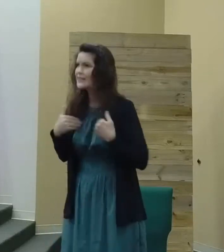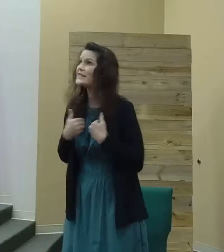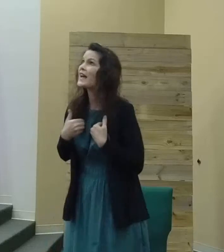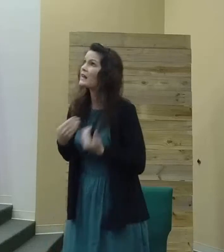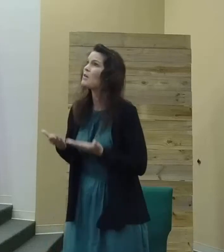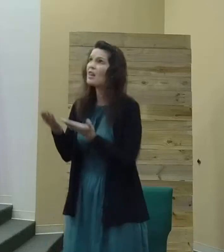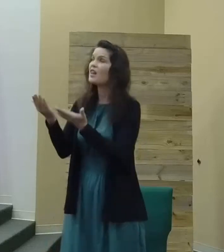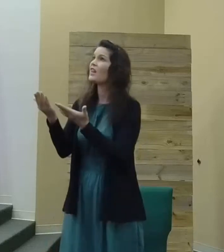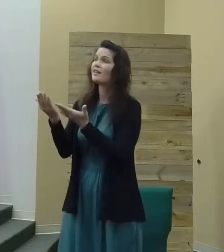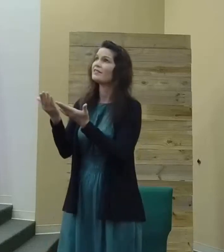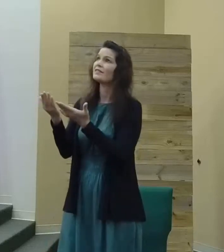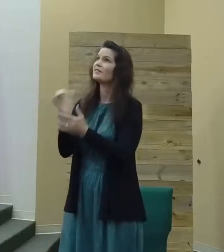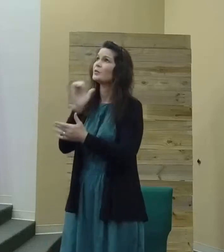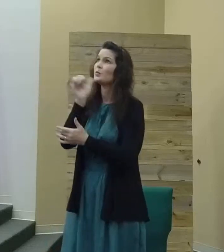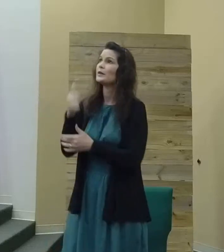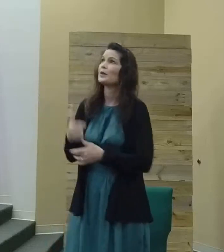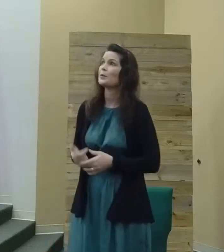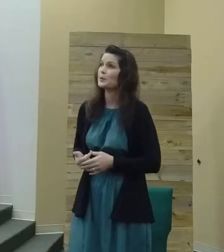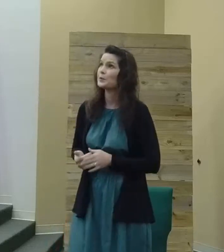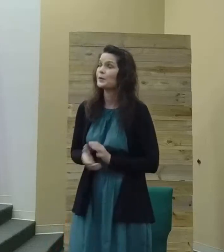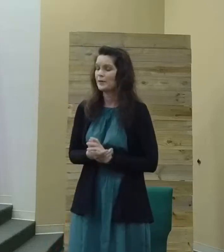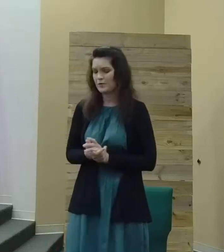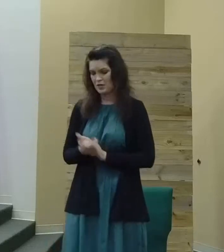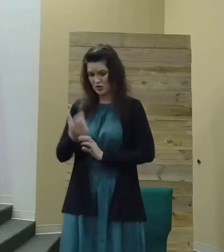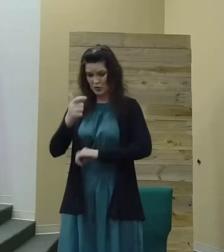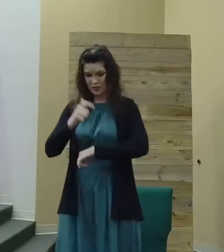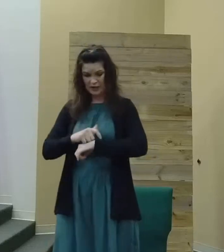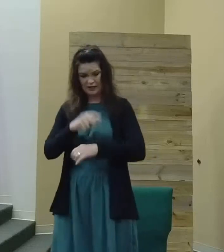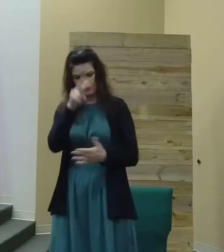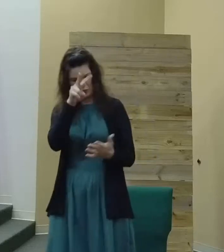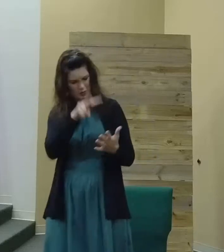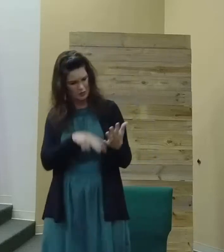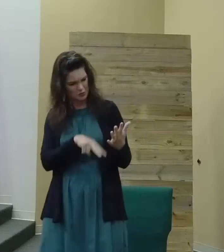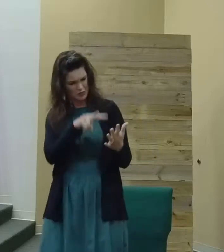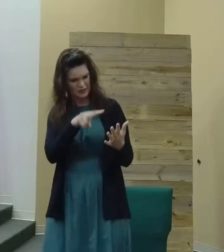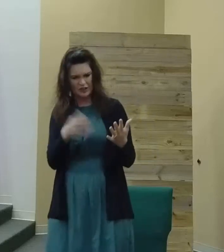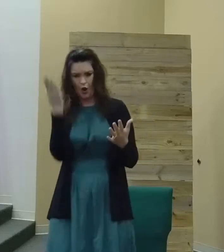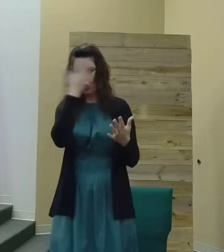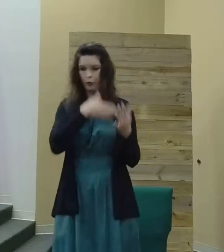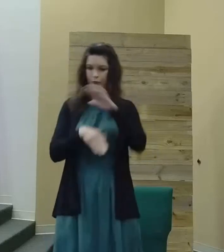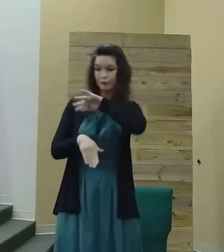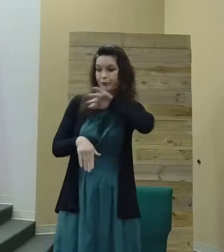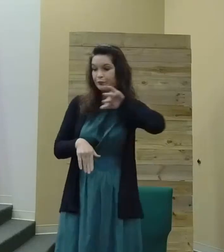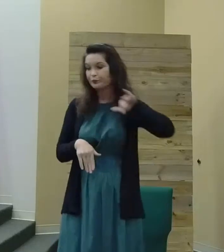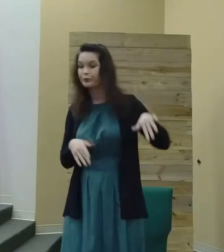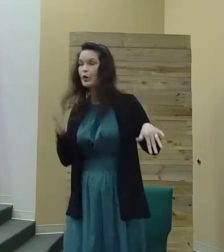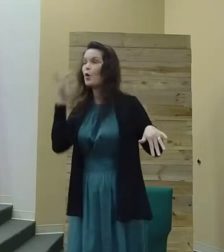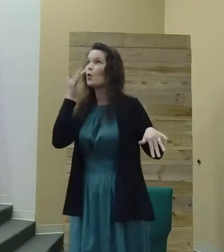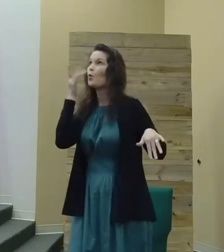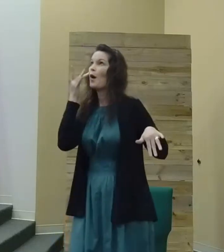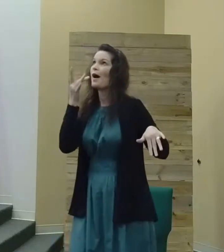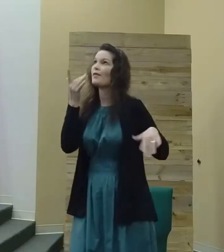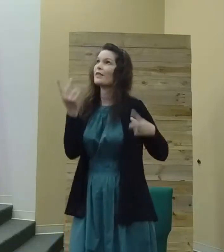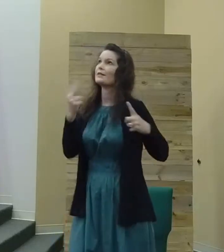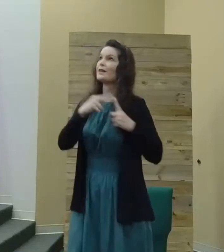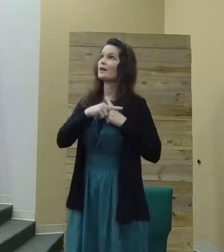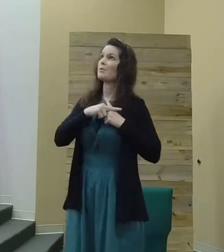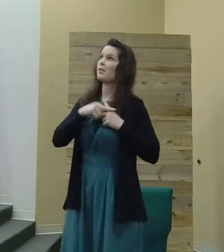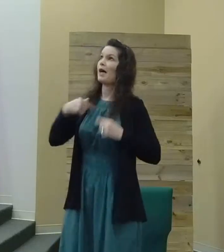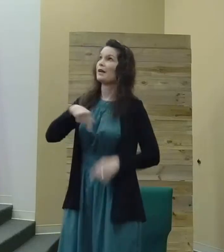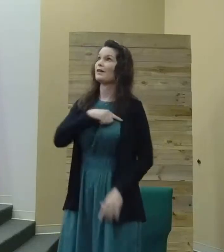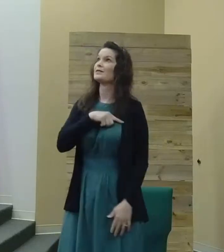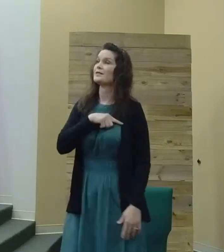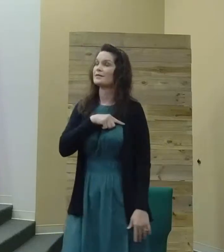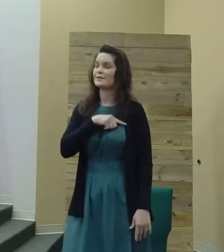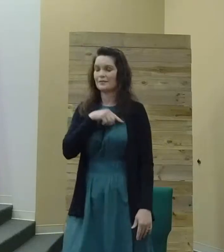animals. And so there are times where when we read that, we just pass right on by because we think that doesn't apply